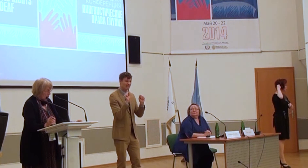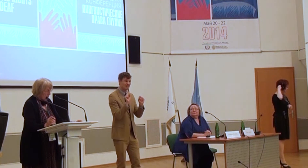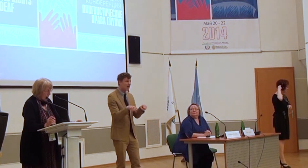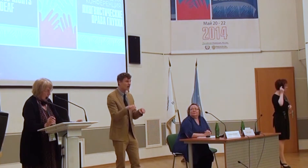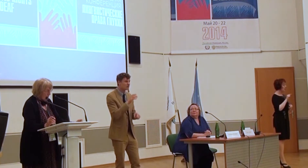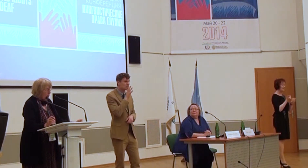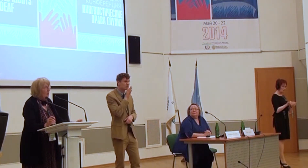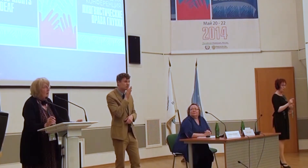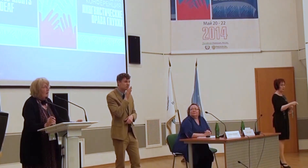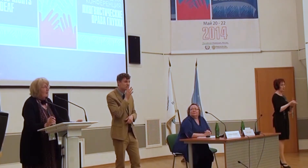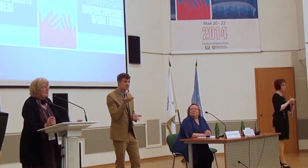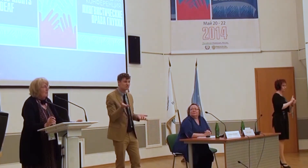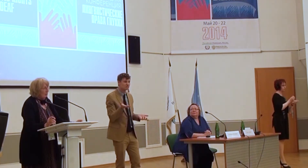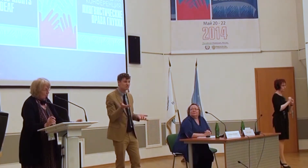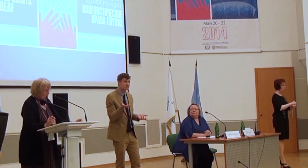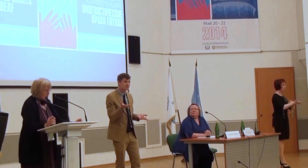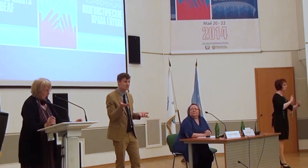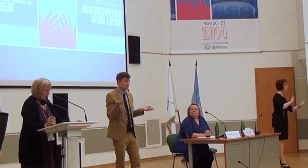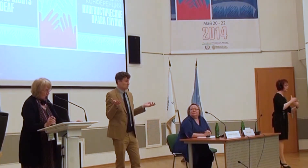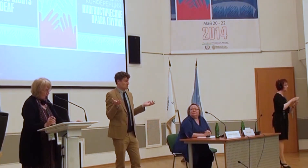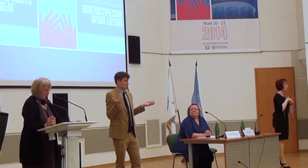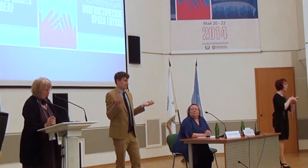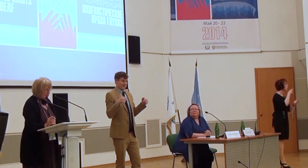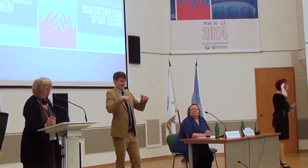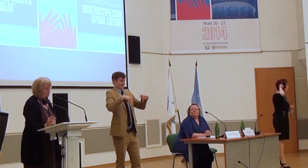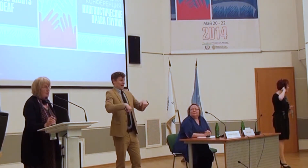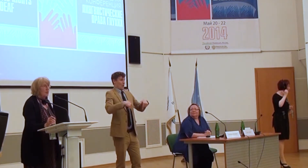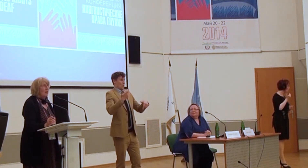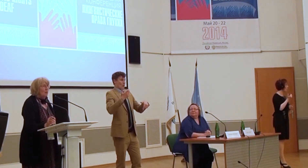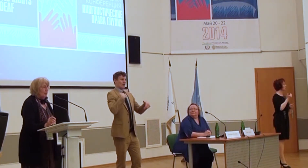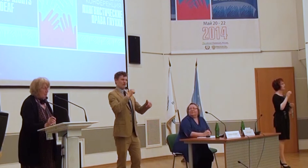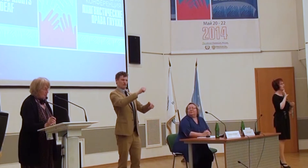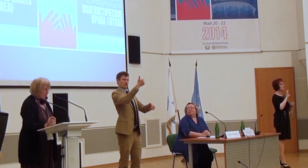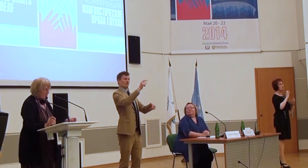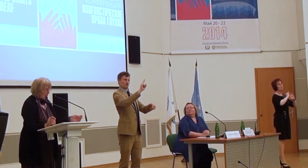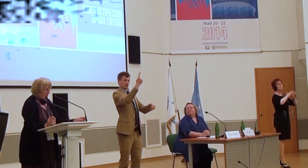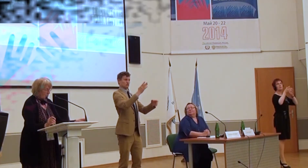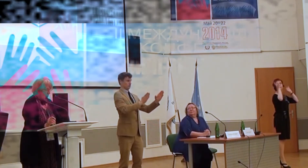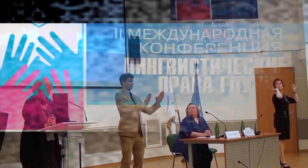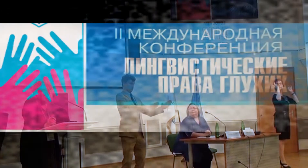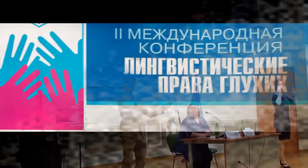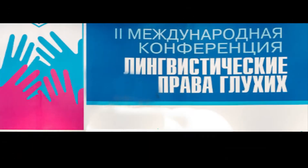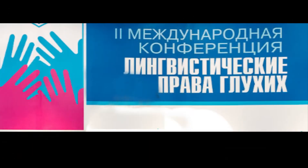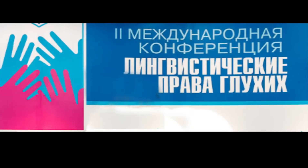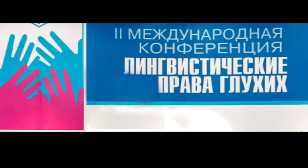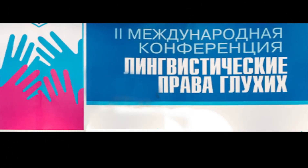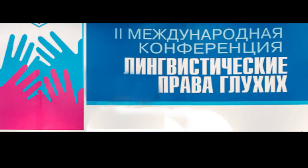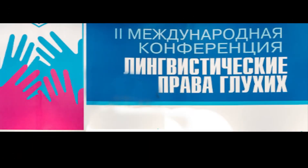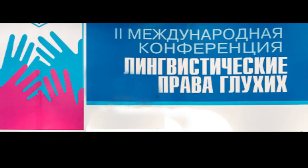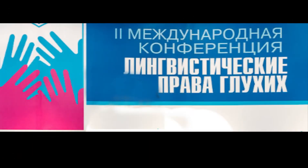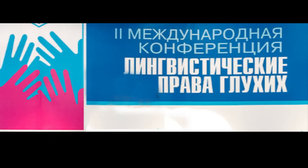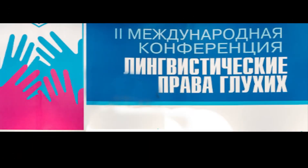hearing. So we now reach the second threat to sign language, which I mentioned at the beginning of the paper.